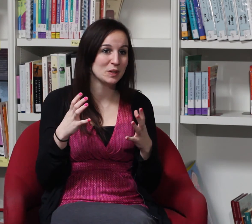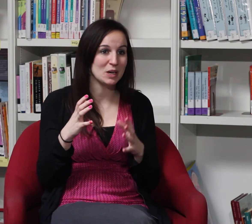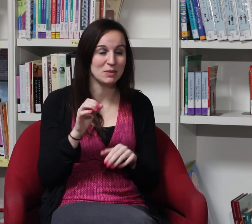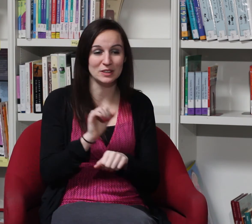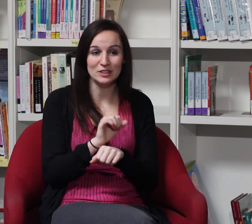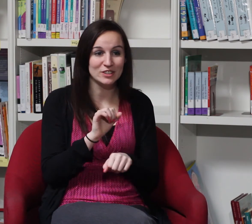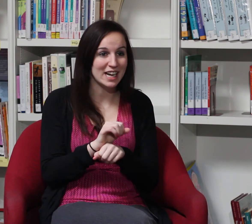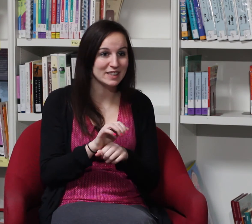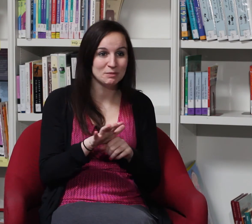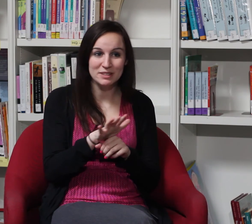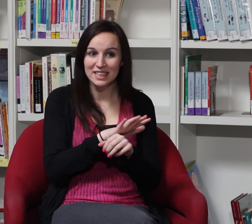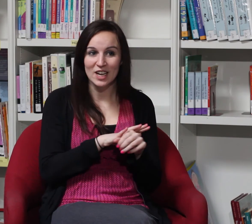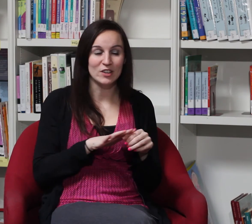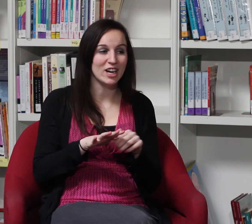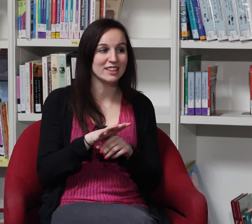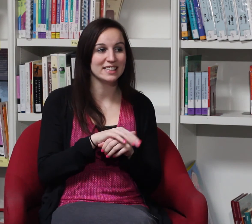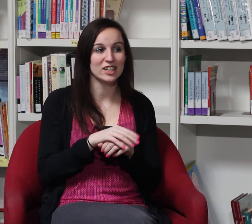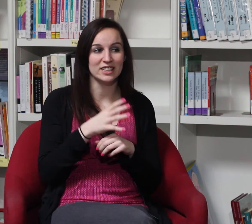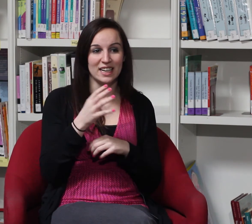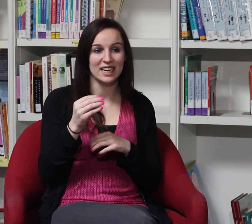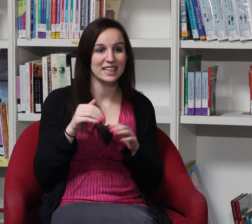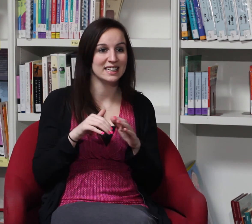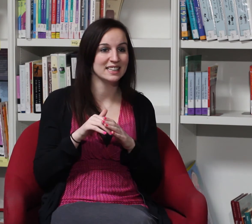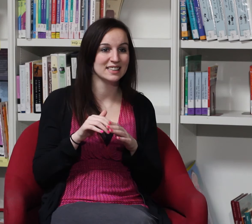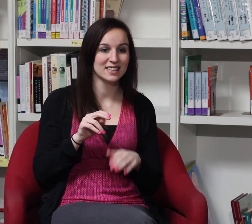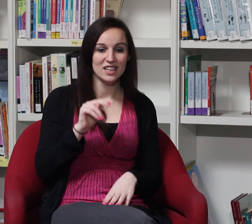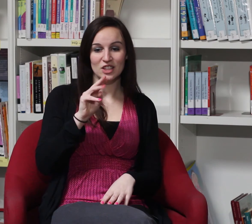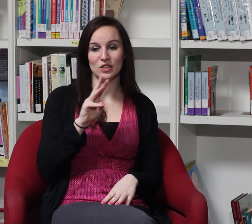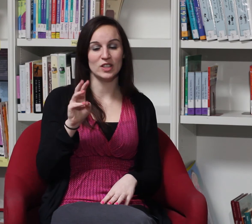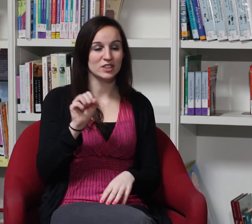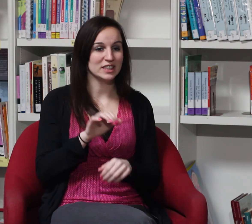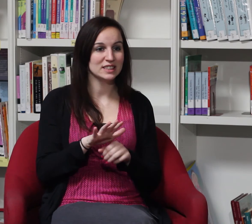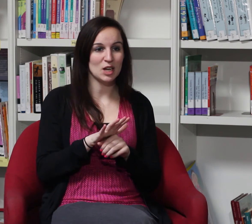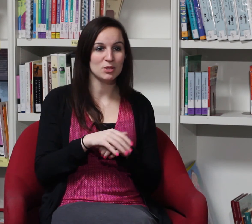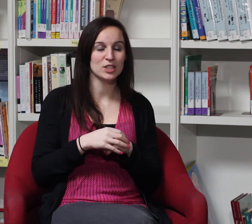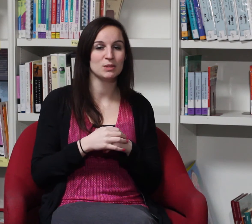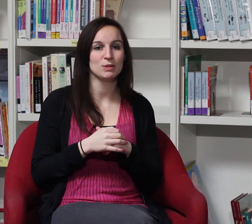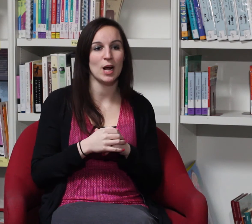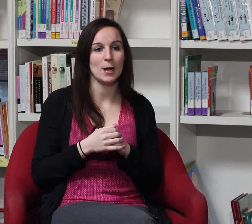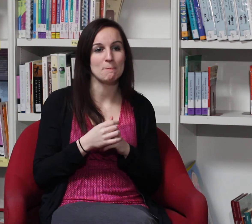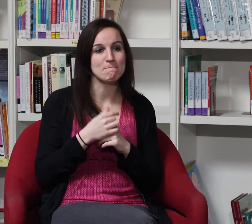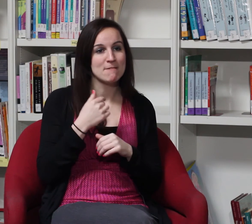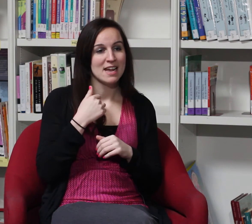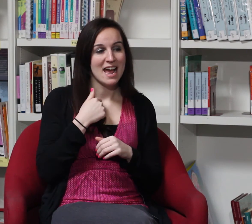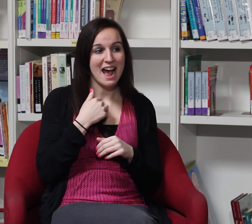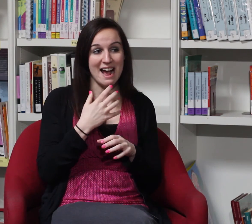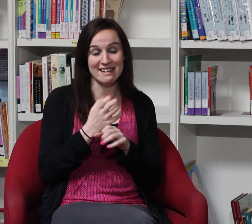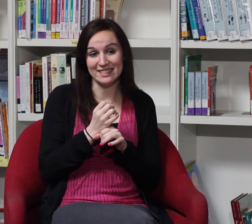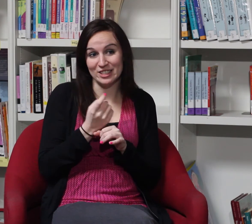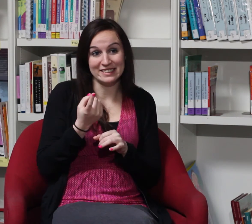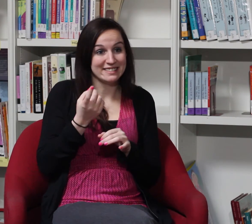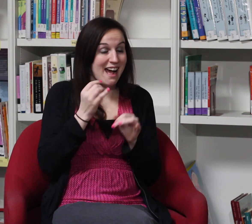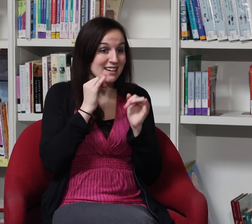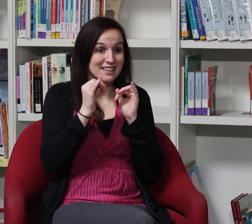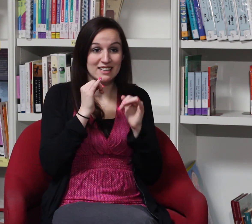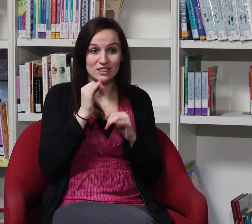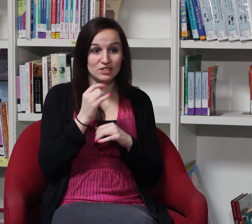a bunch of jobs around the area in the northwest suburbs. I just got an interview